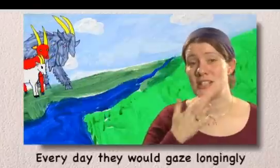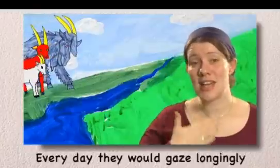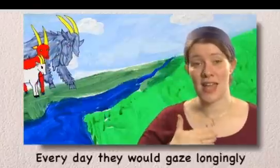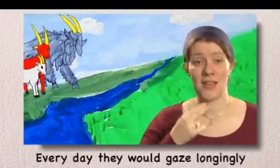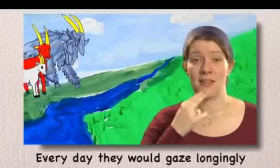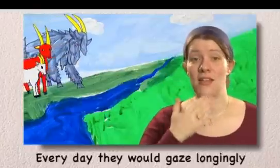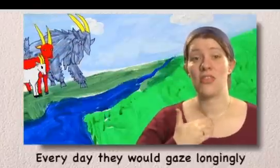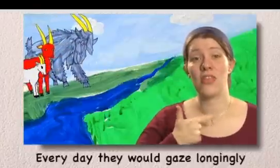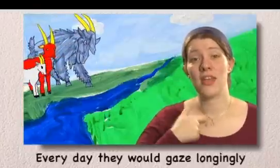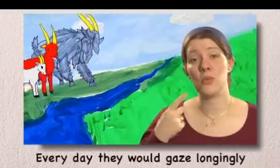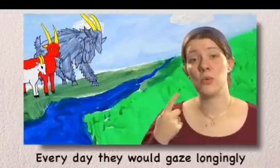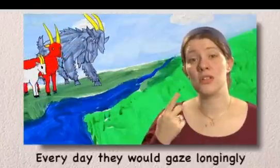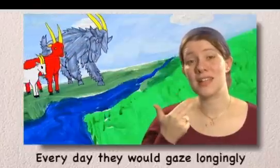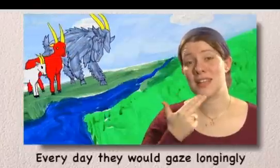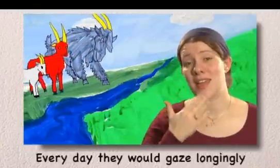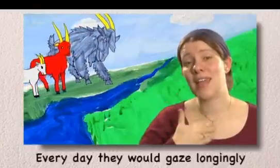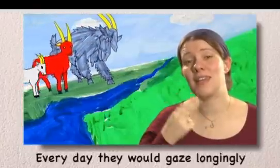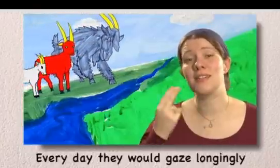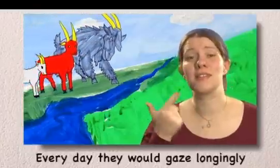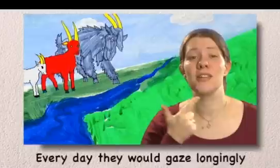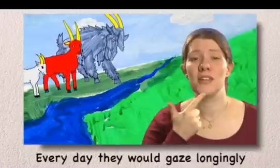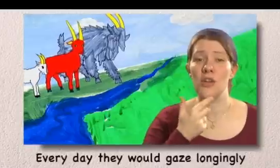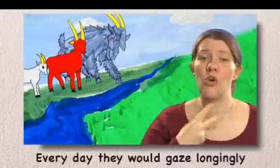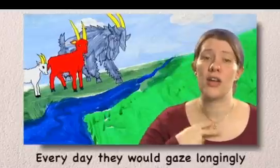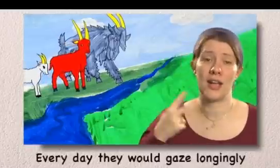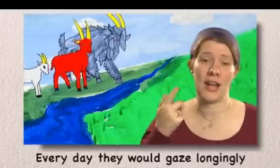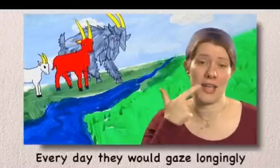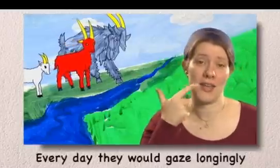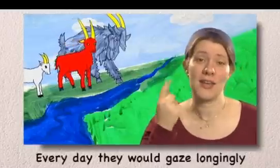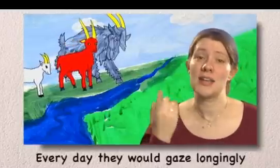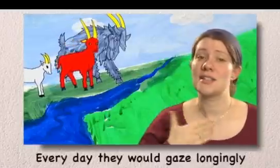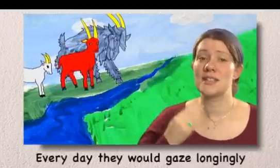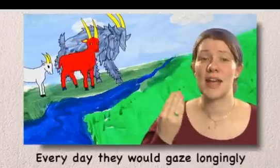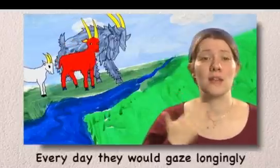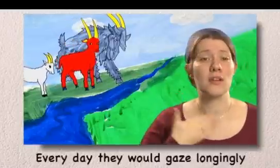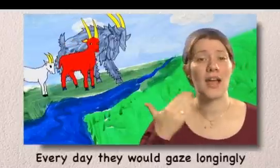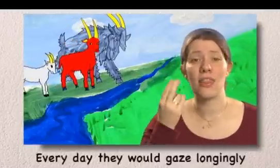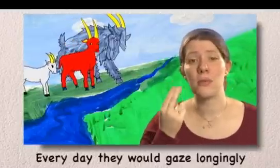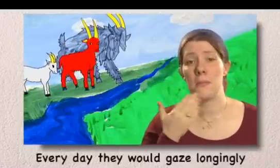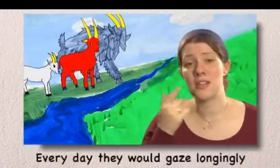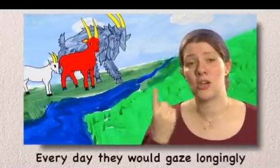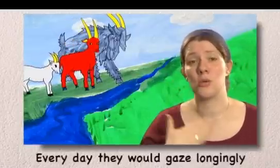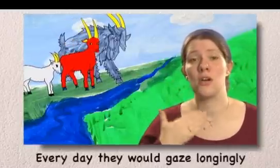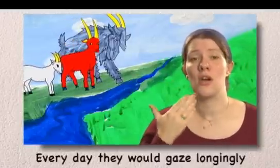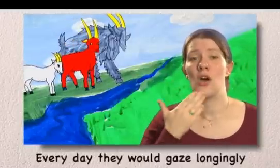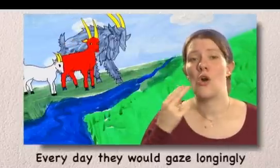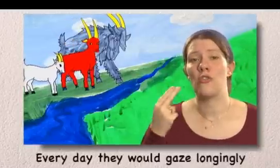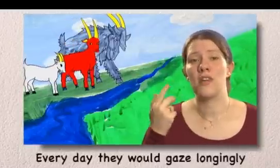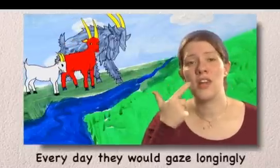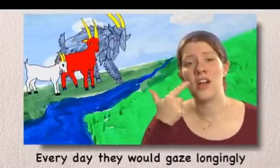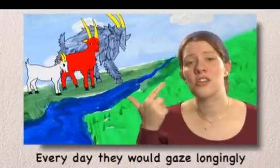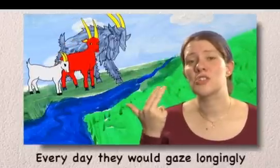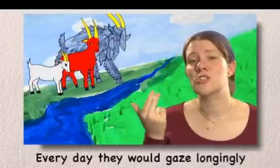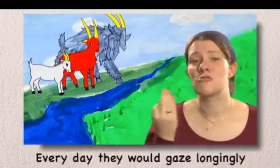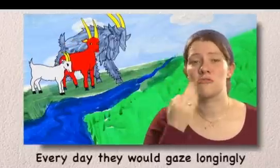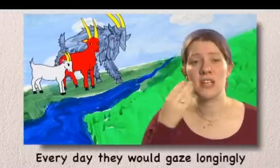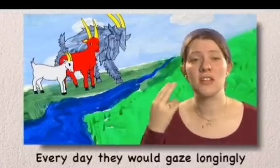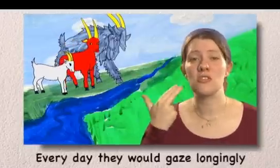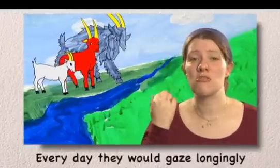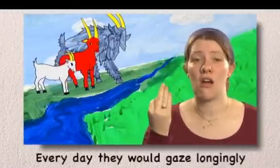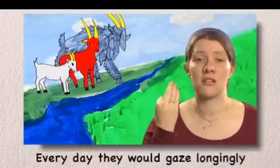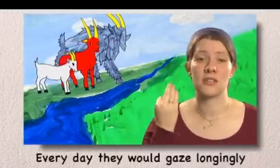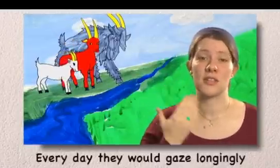Every day they would gaze longingly down at the meadow of lush